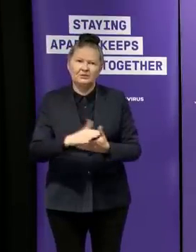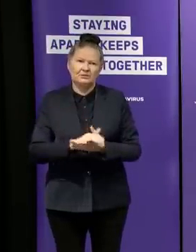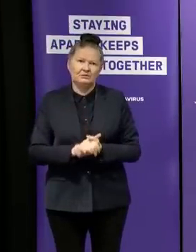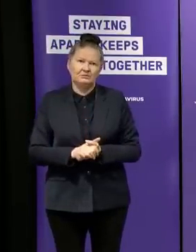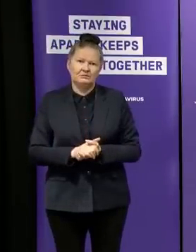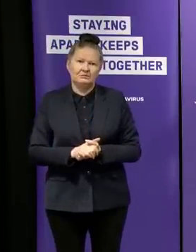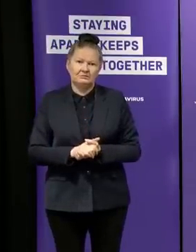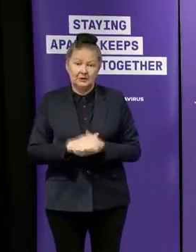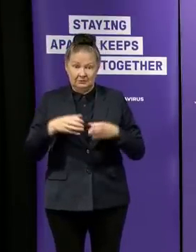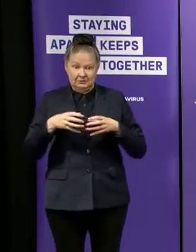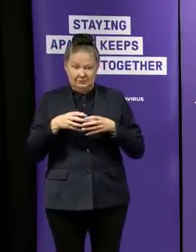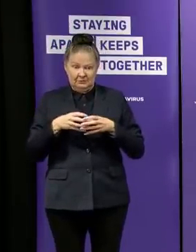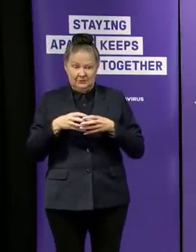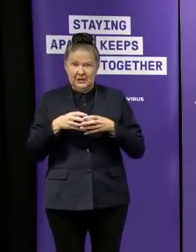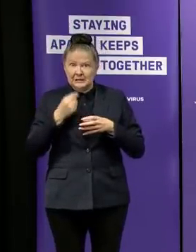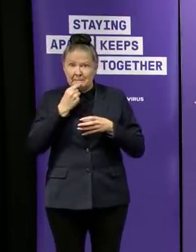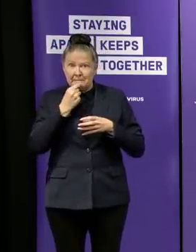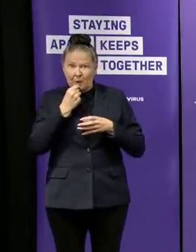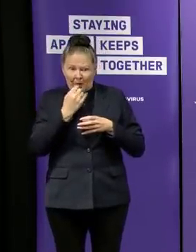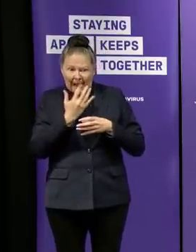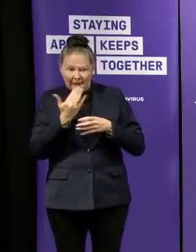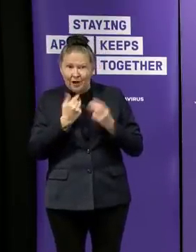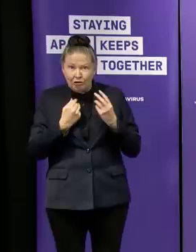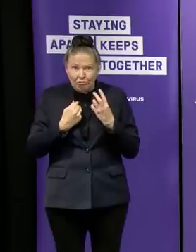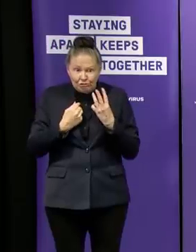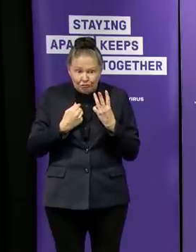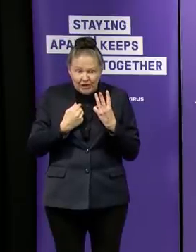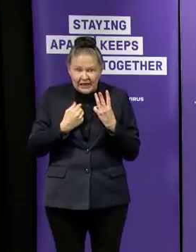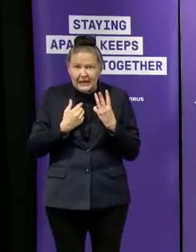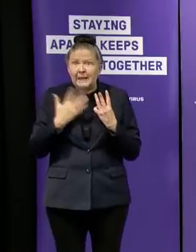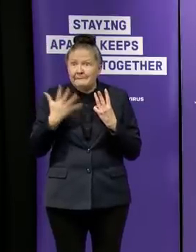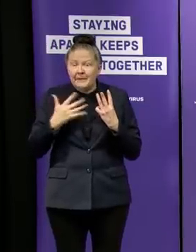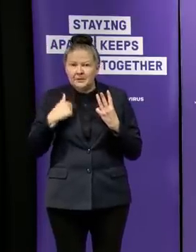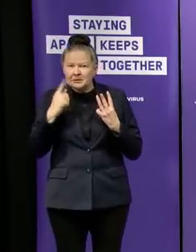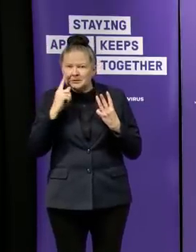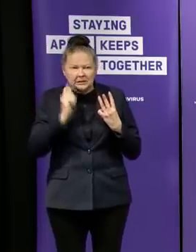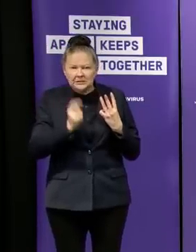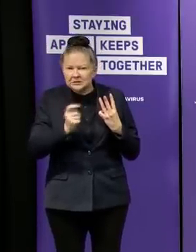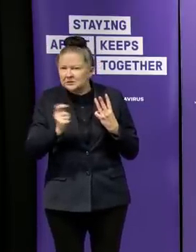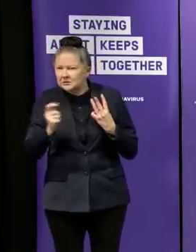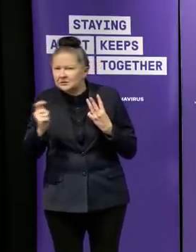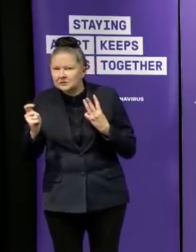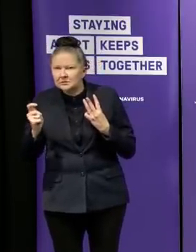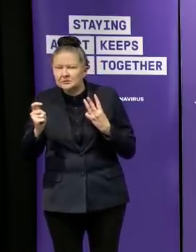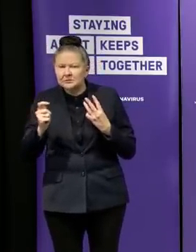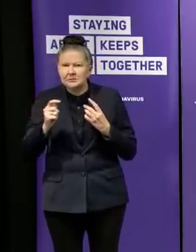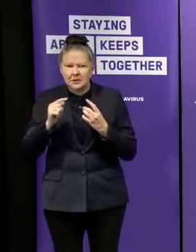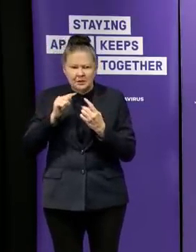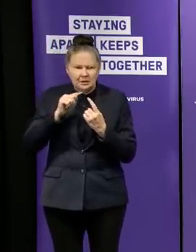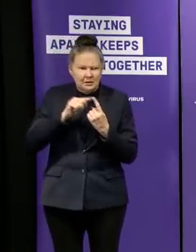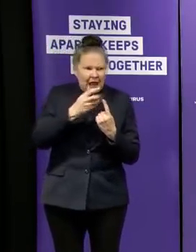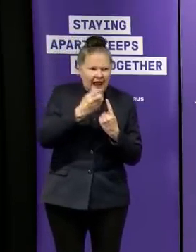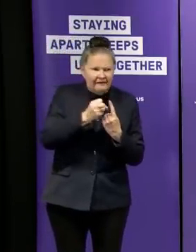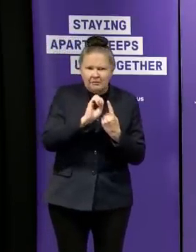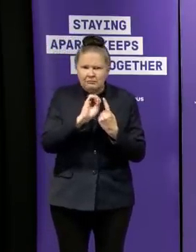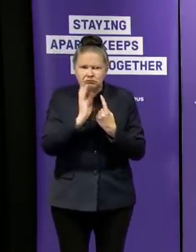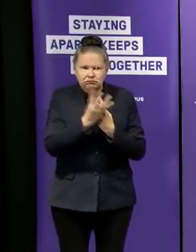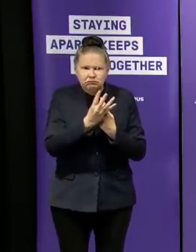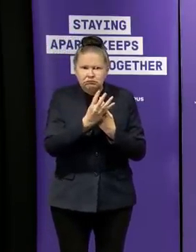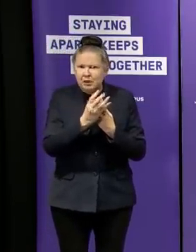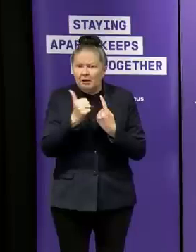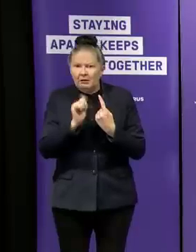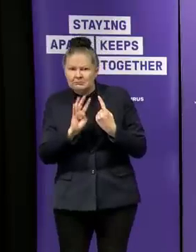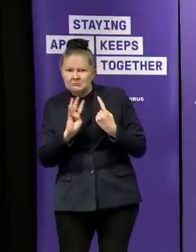numbers low means that we are able, through a testing regime, through a contact tracing regime, throw the blanket